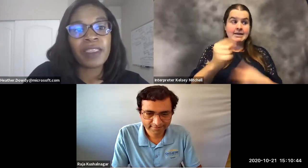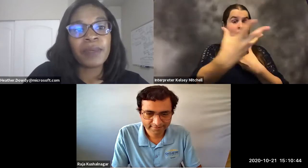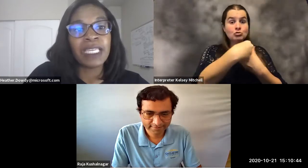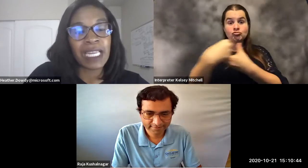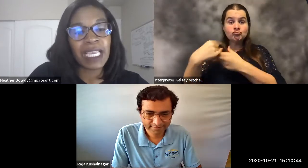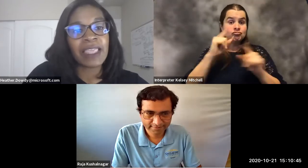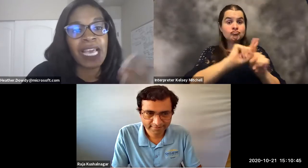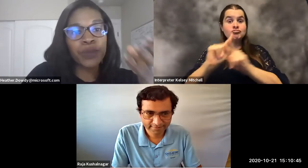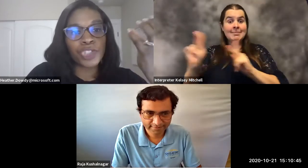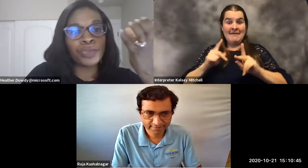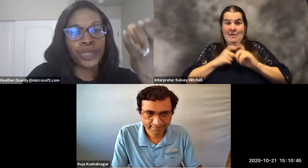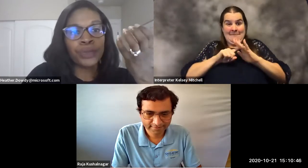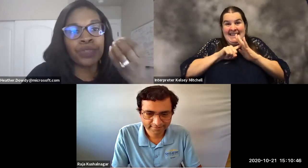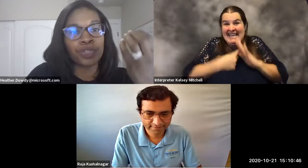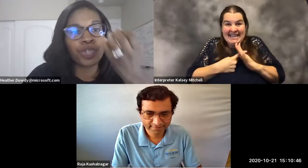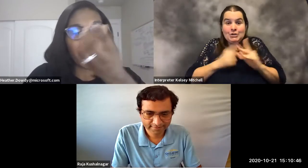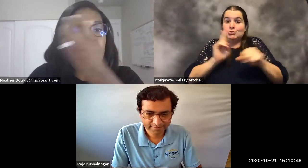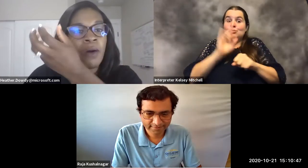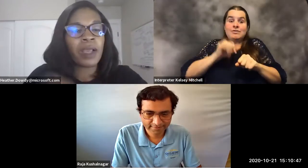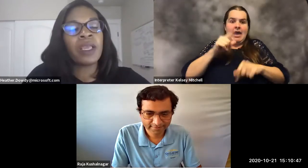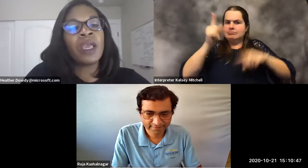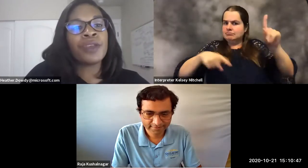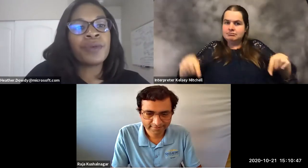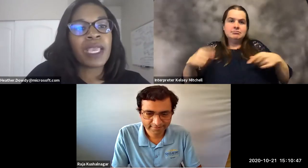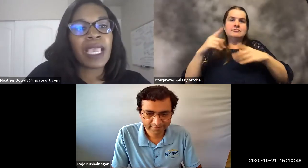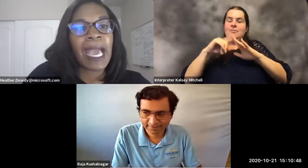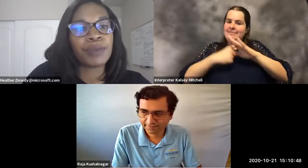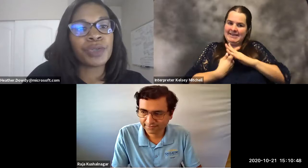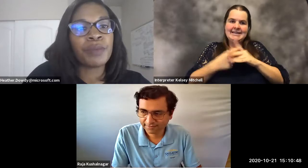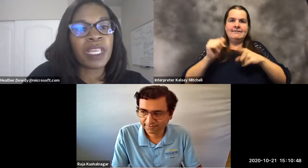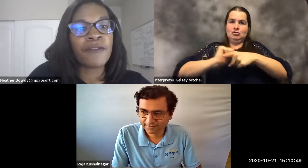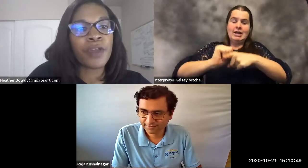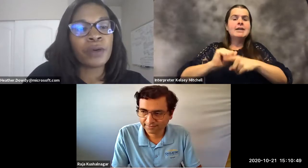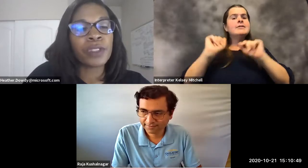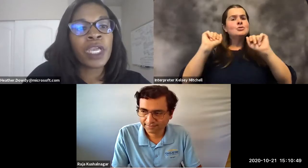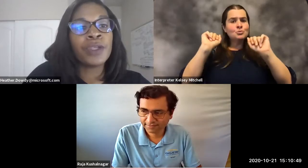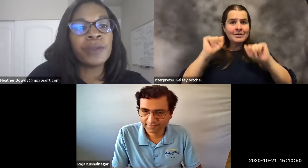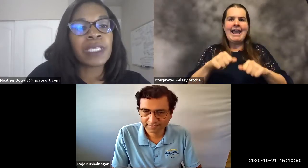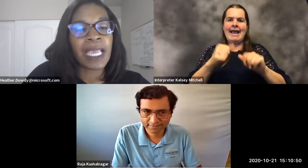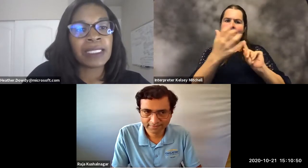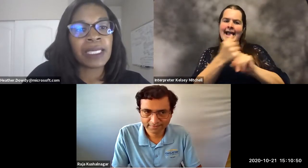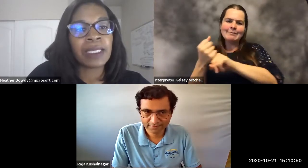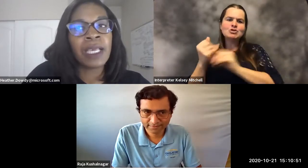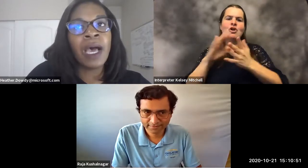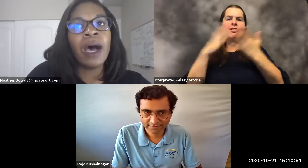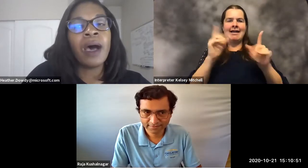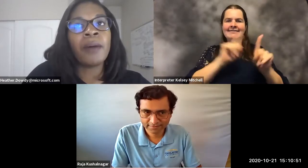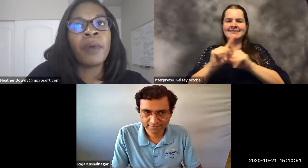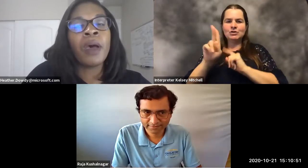enough in the beginning, and that's what you use to train on, you can capture many of those use